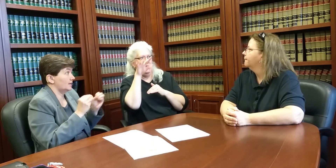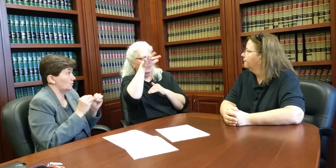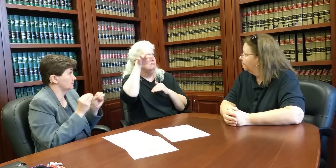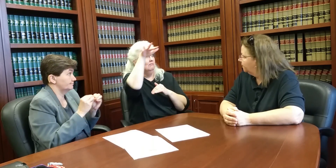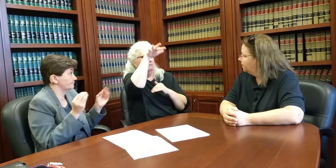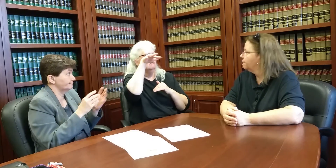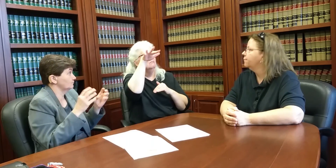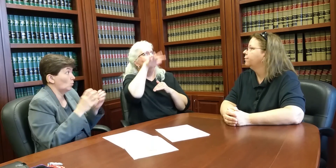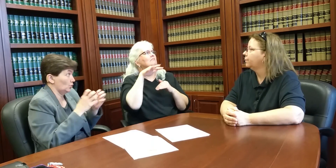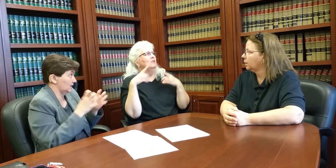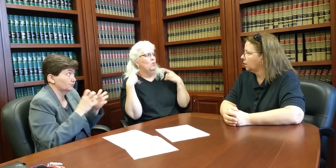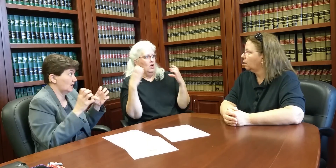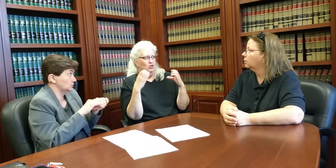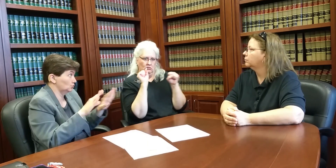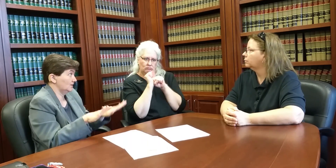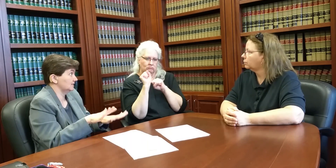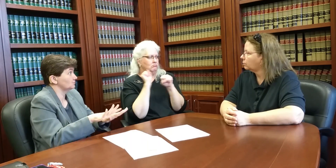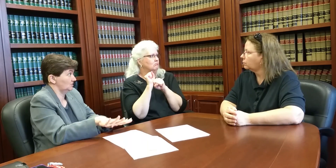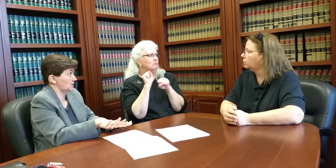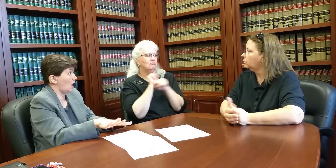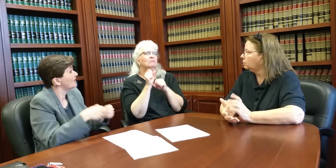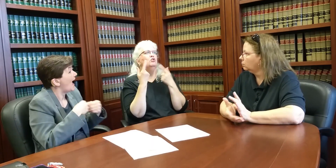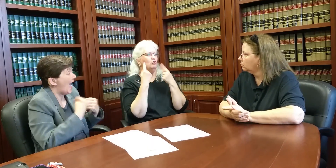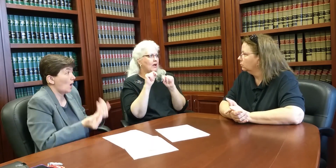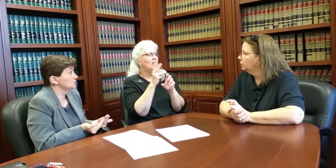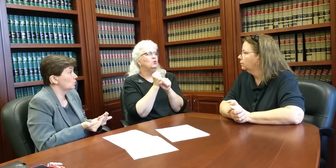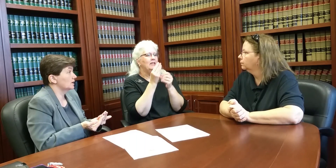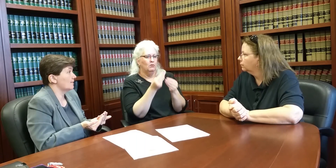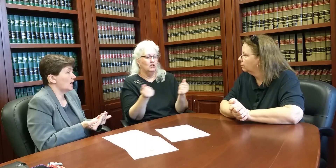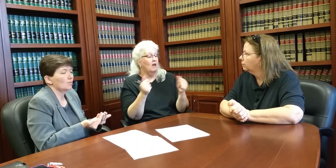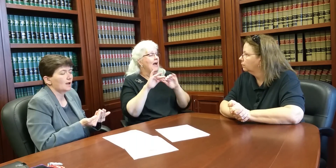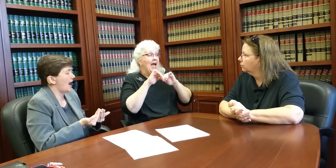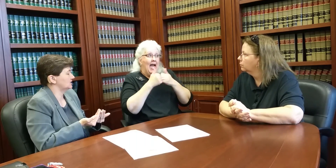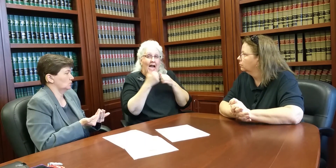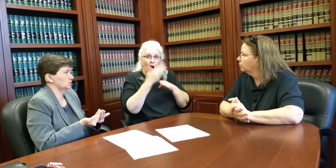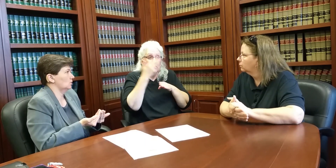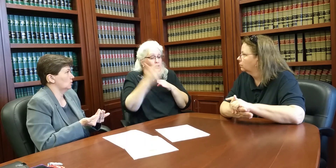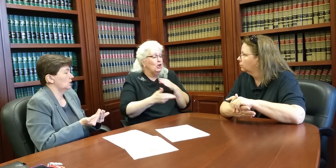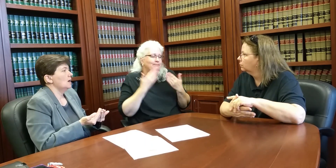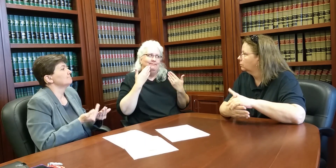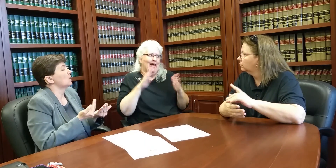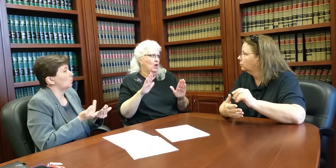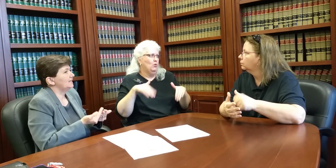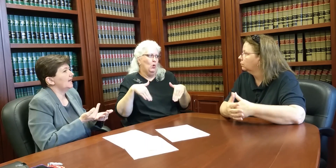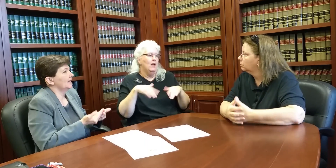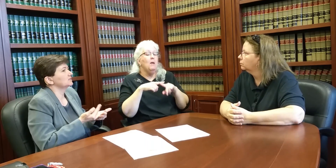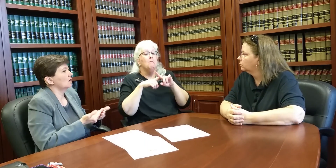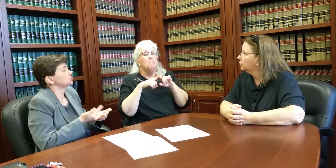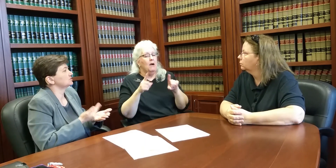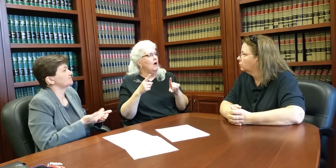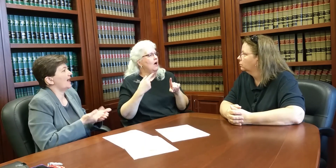are working trying to get this resolved. How it's going to come out, I don't know. But we cannot just flat